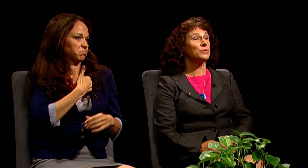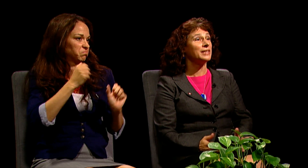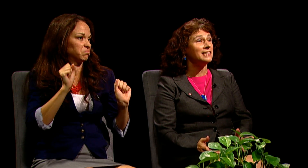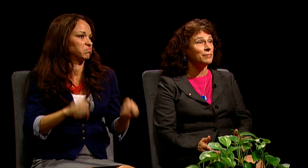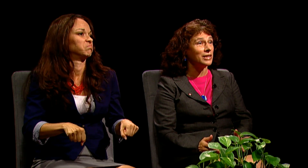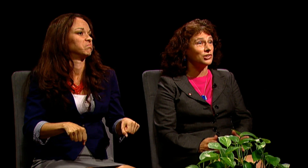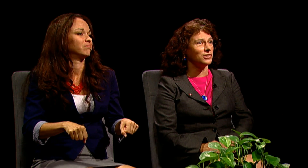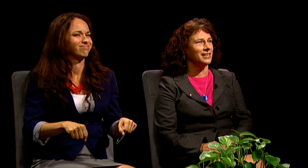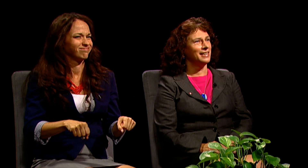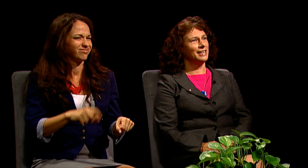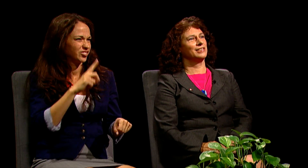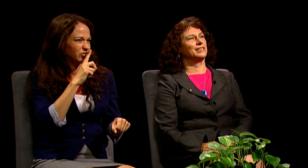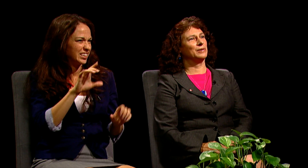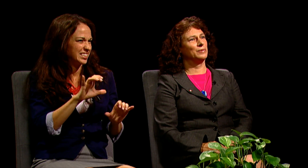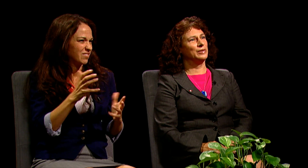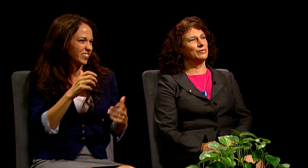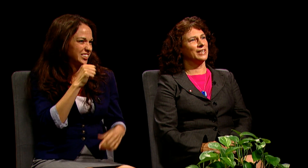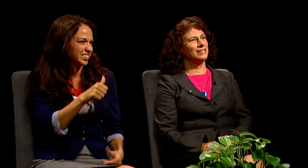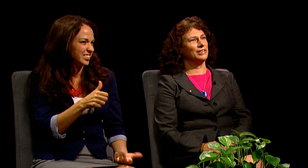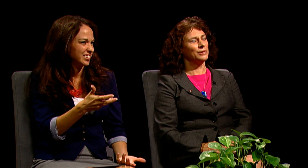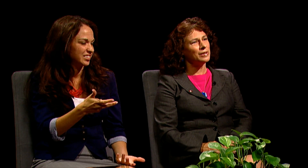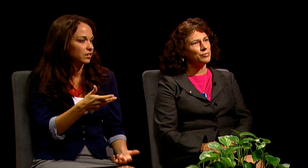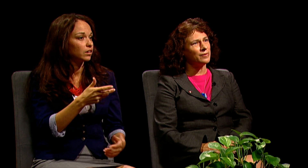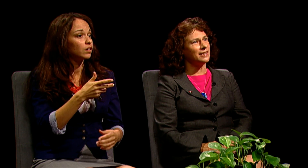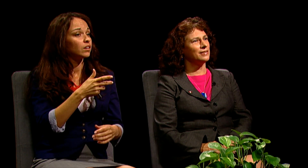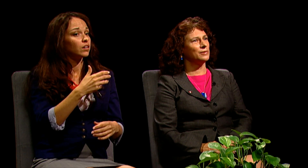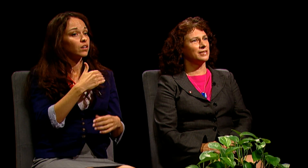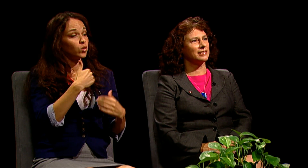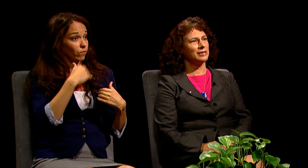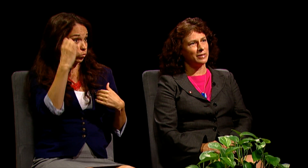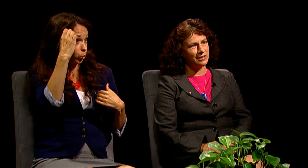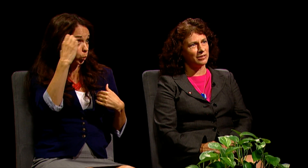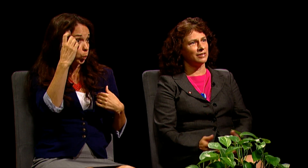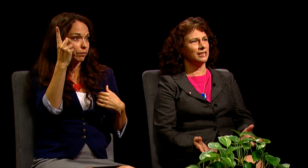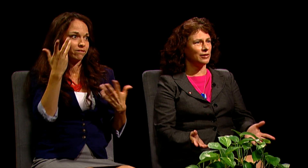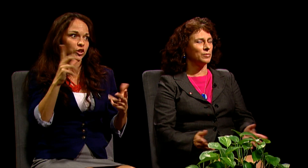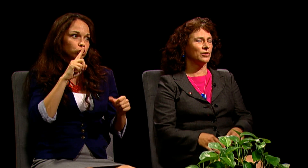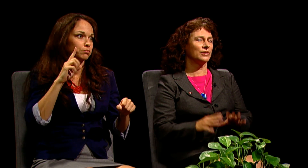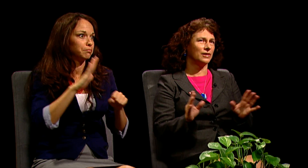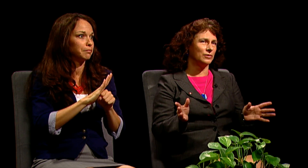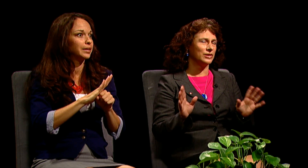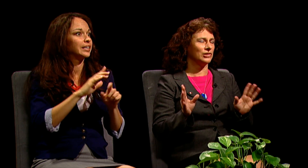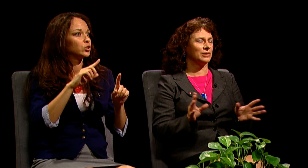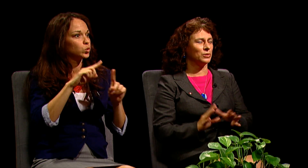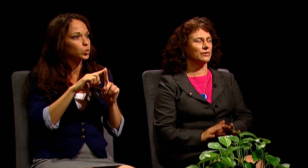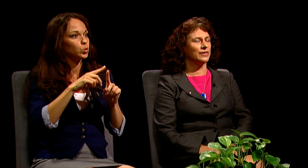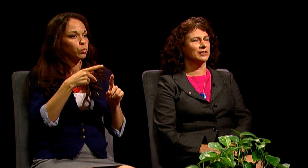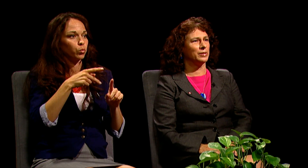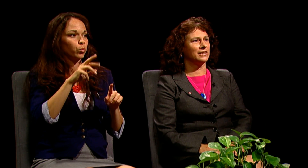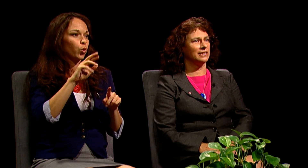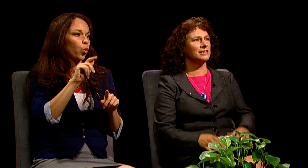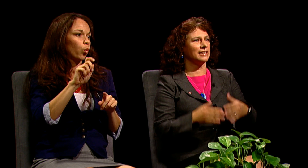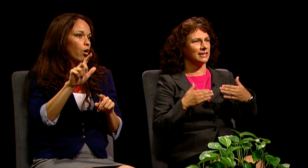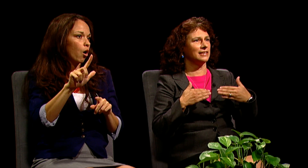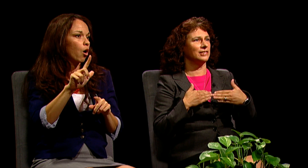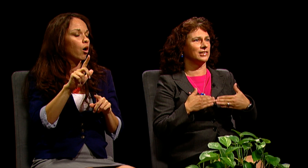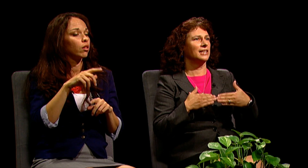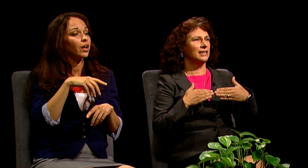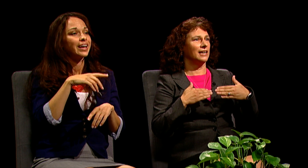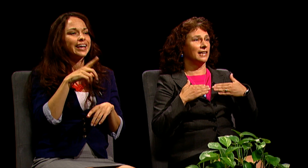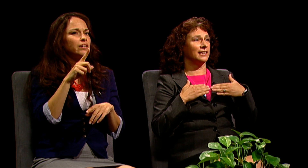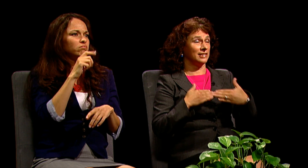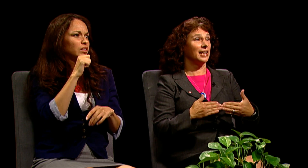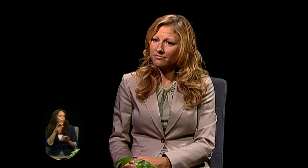we haven't really done much. So you've got Europe, who is committed to the Kyoto Protocol, which isn't perfect, but it is at